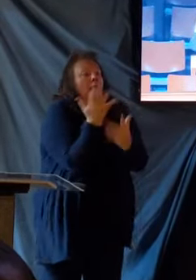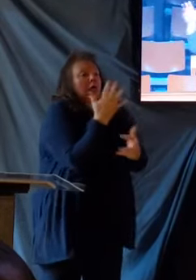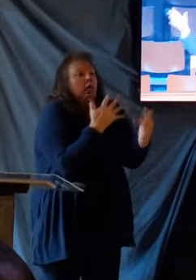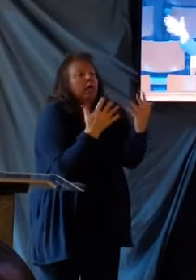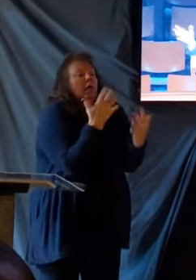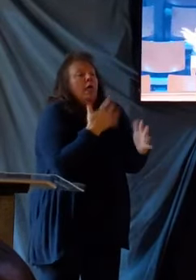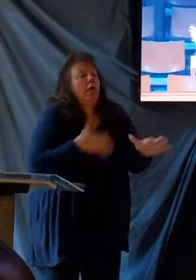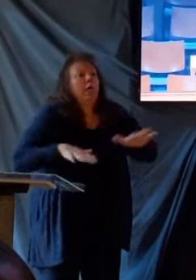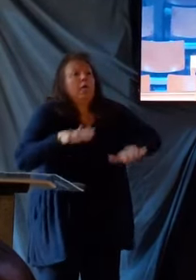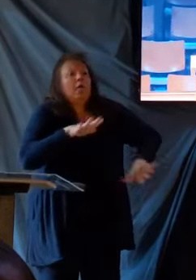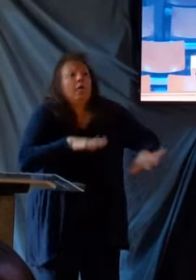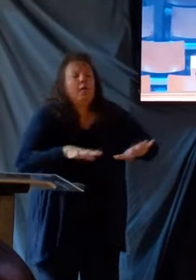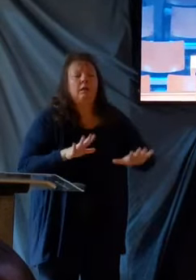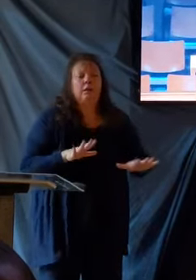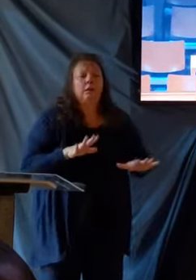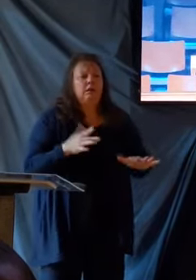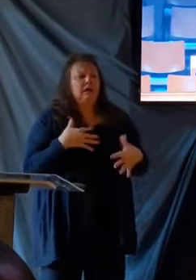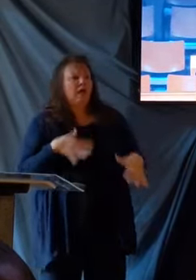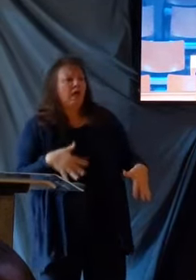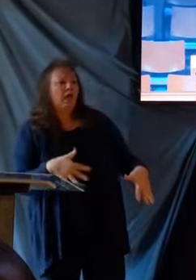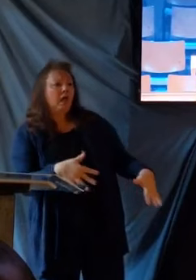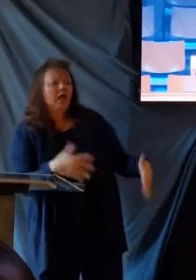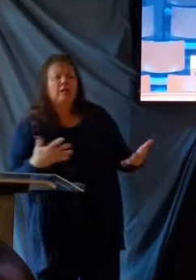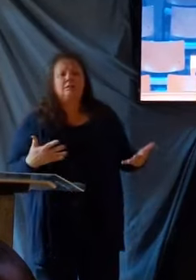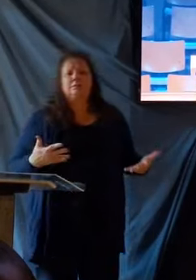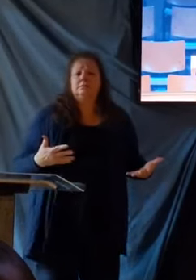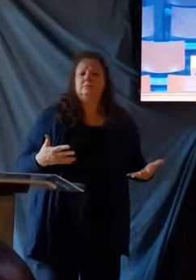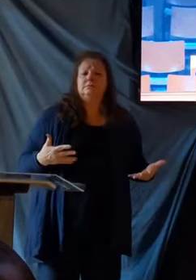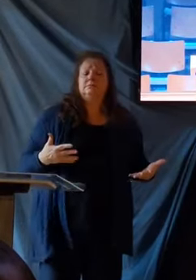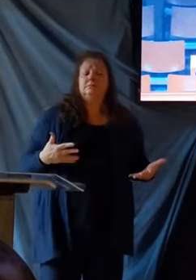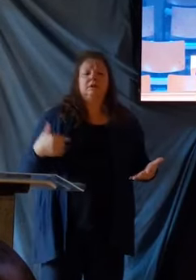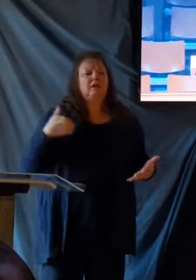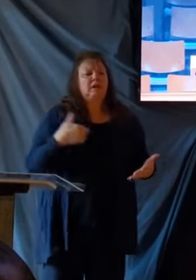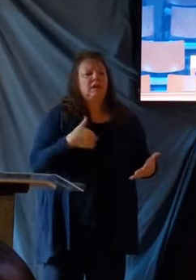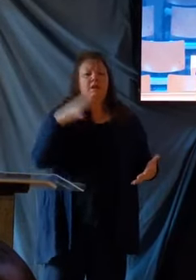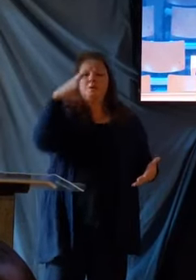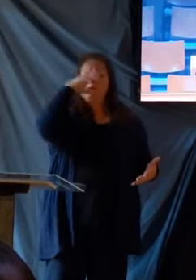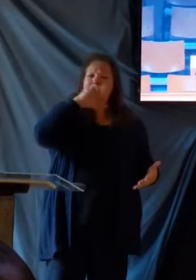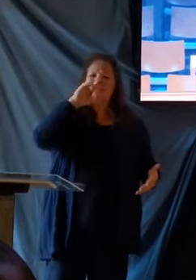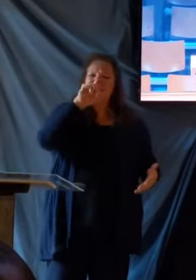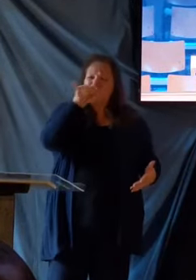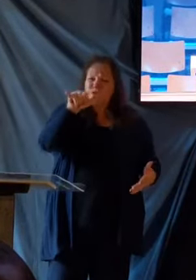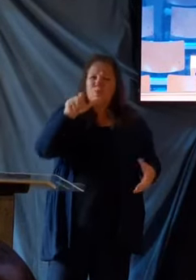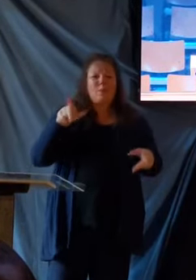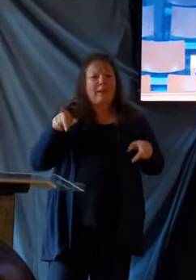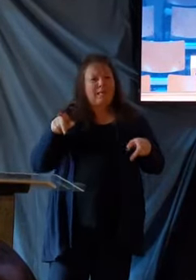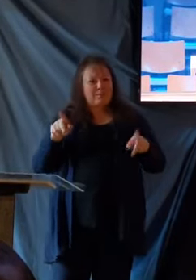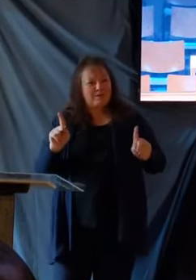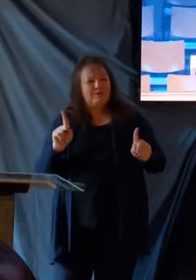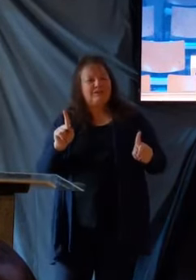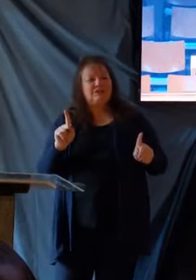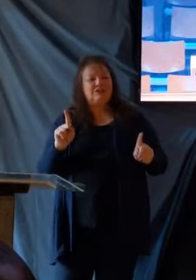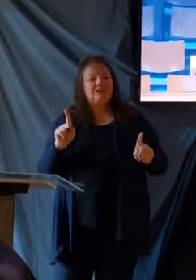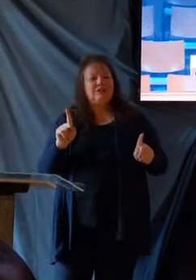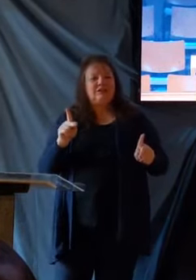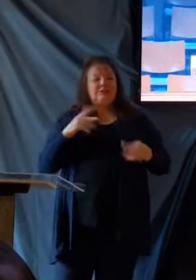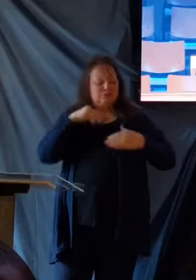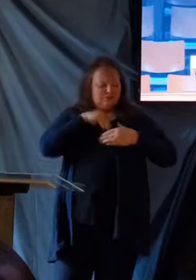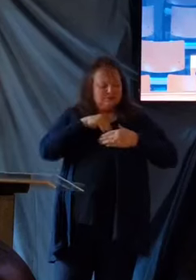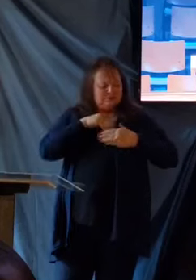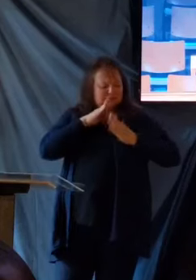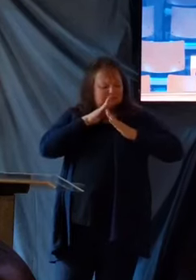around, unsettled, fearful. And we miss the joy and privilege of having inner